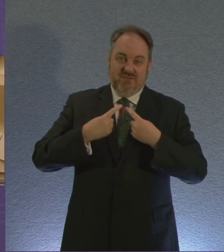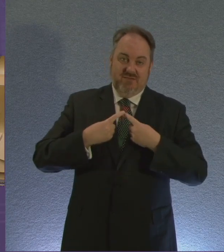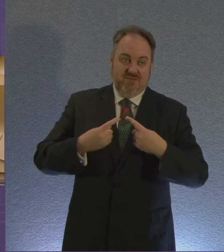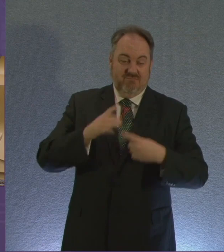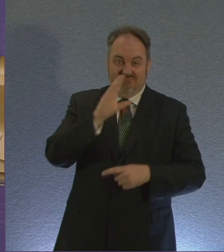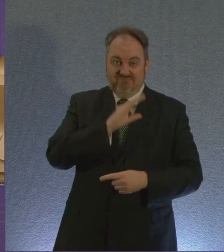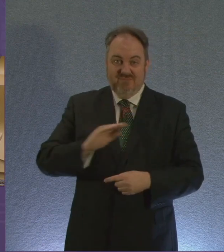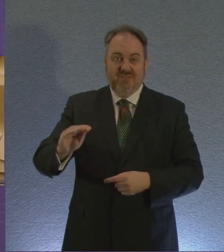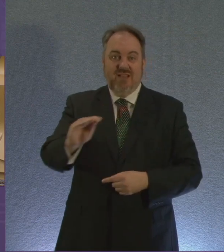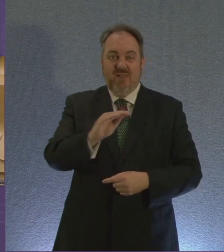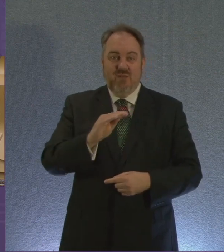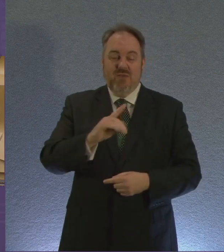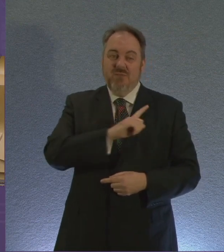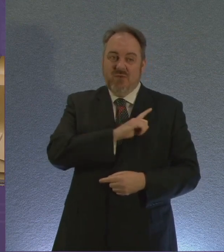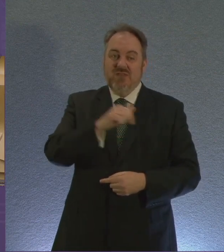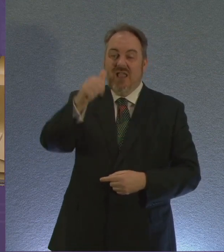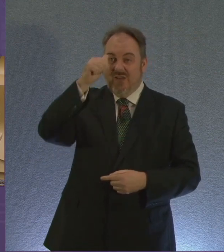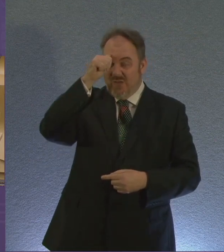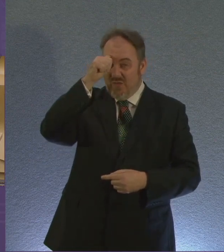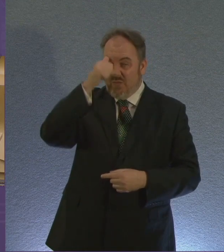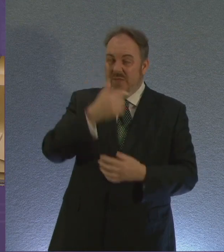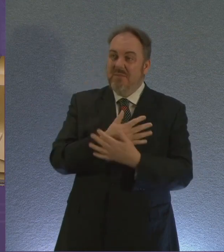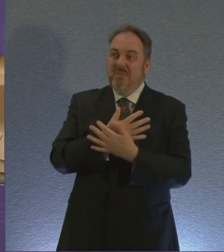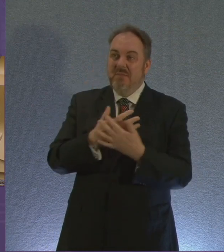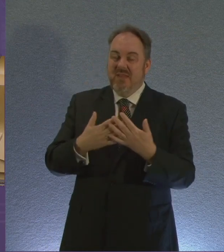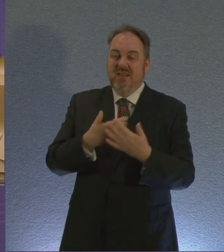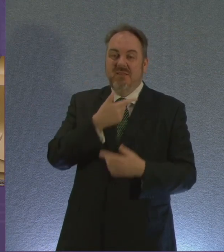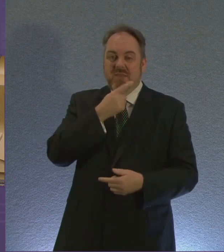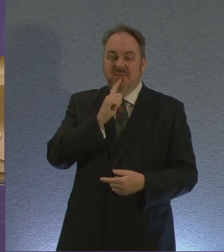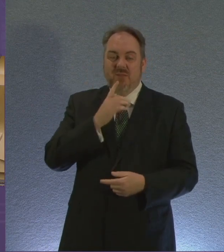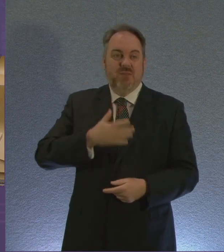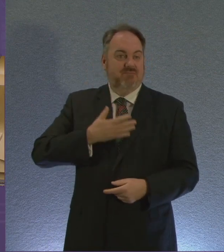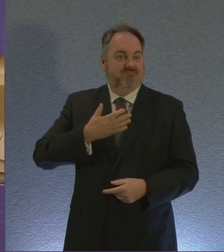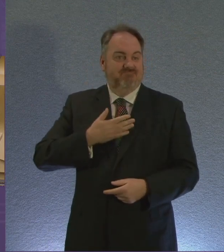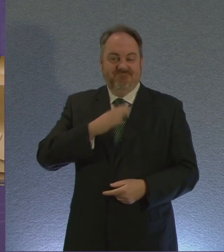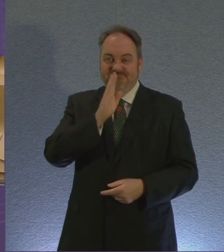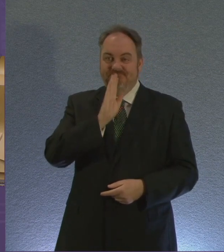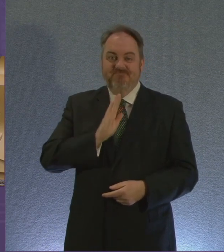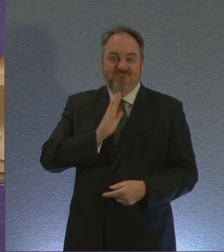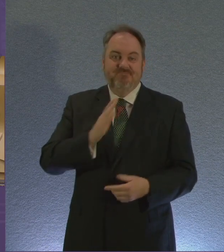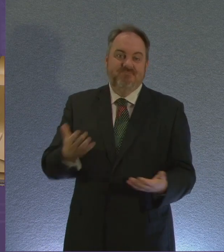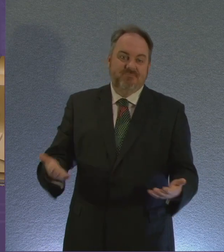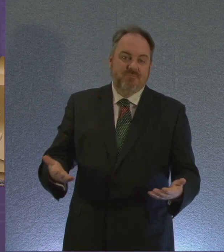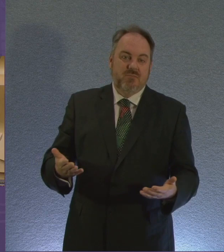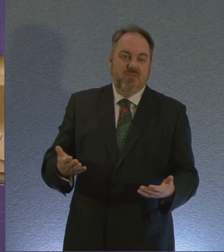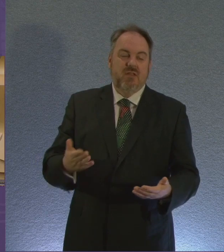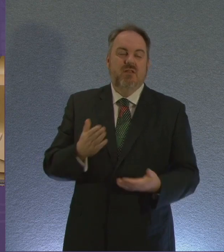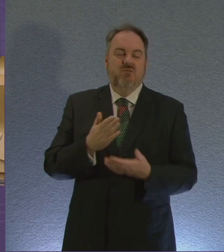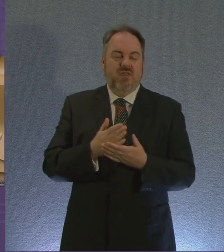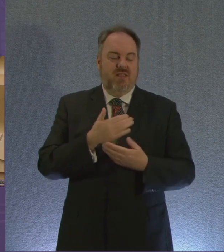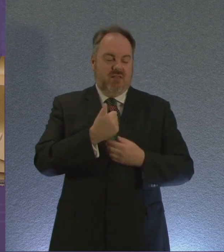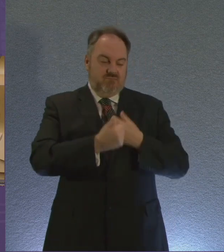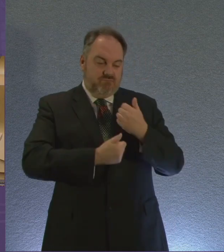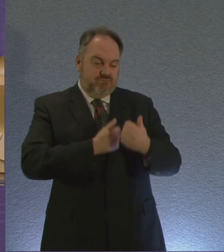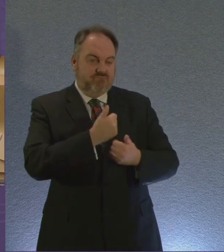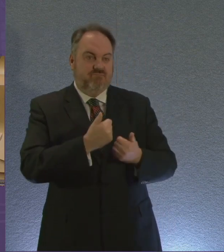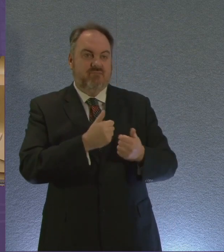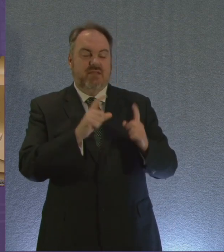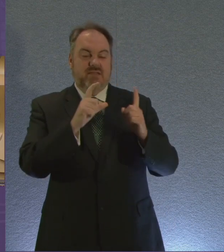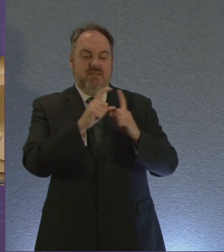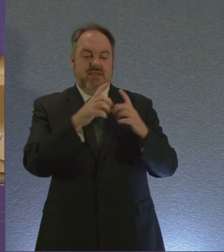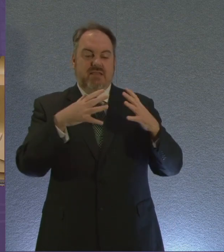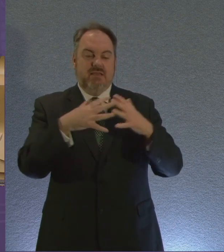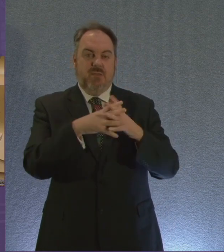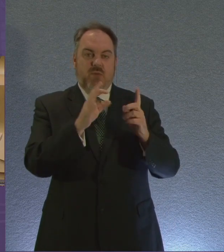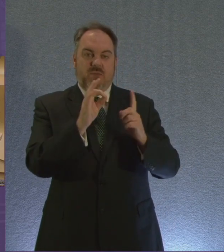will have on people across the country. I would like again to pay credit to the